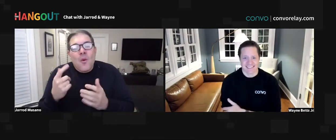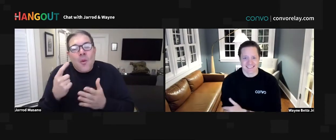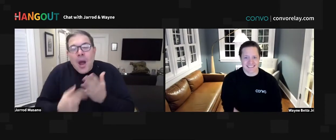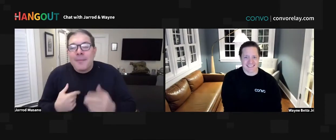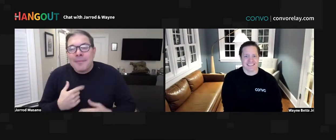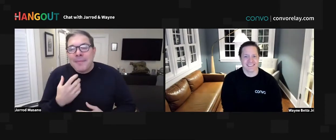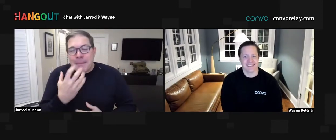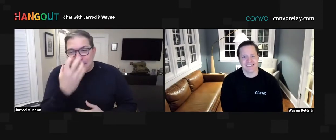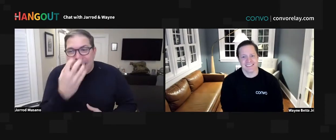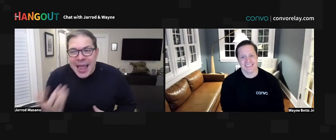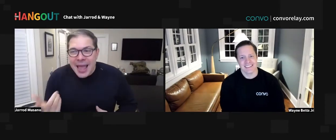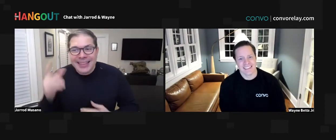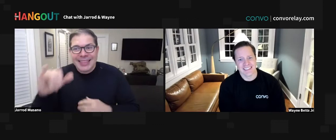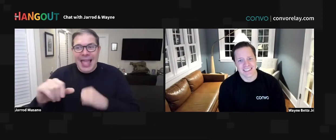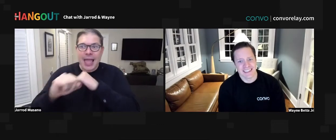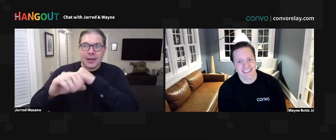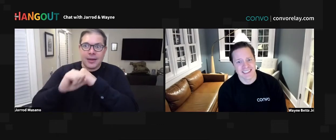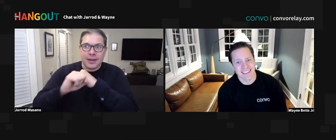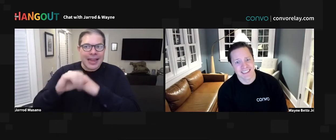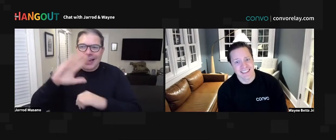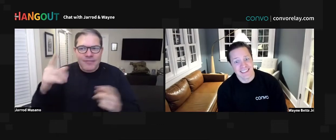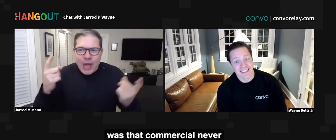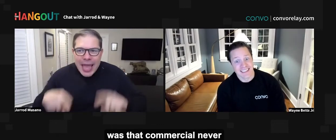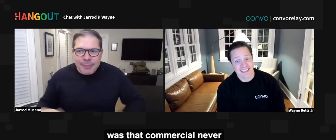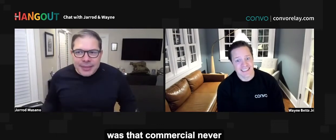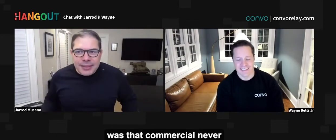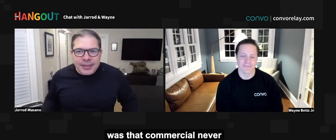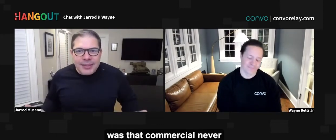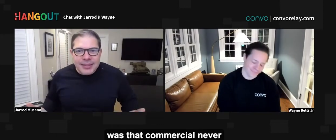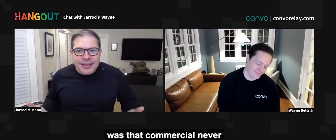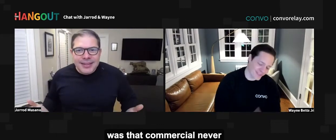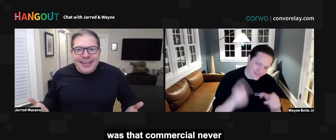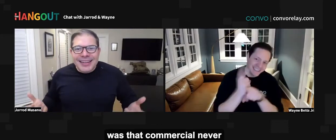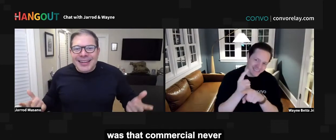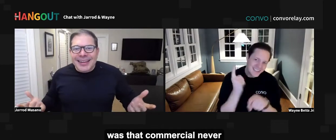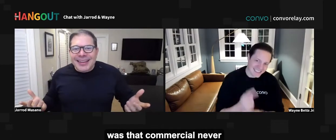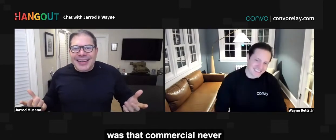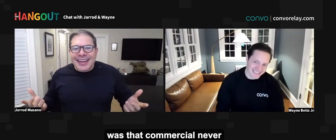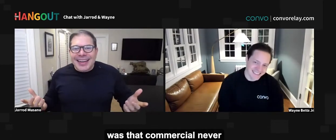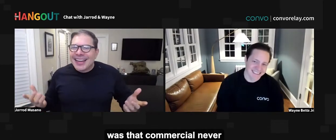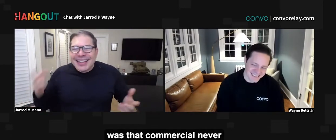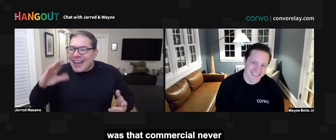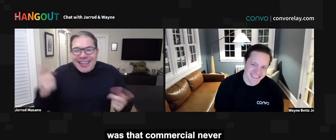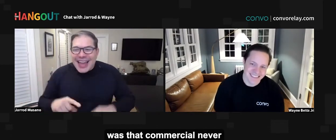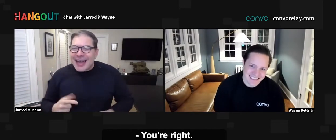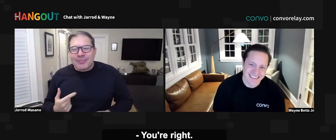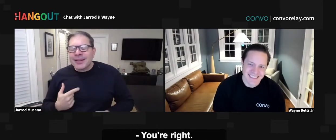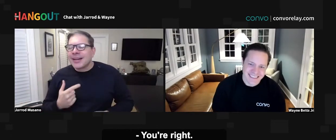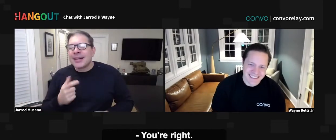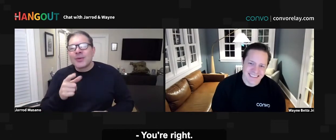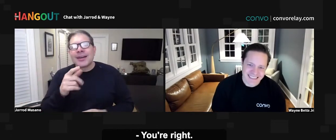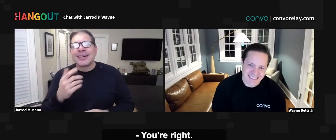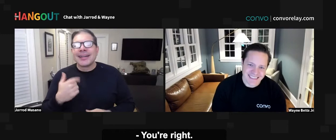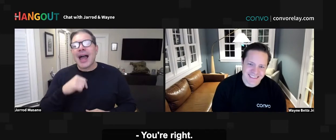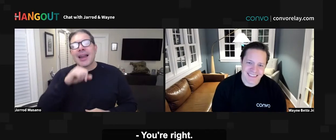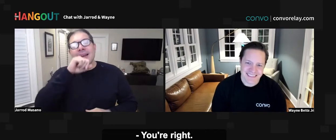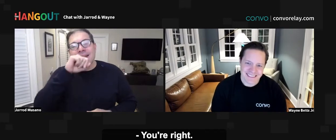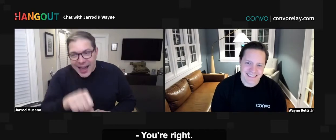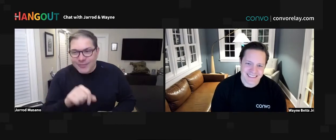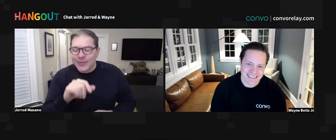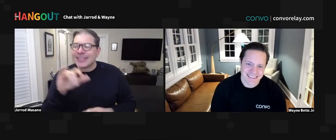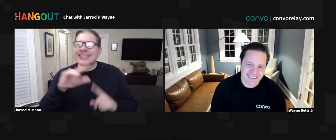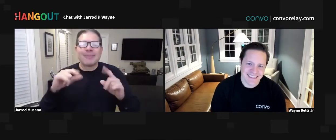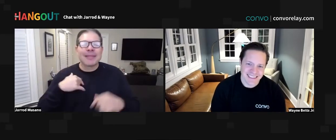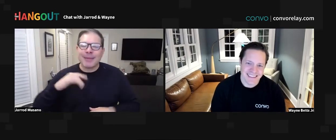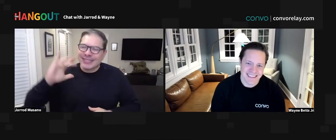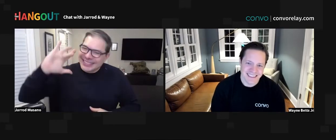do. I was But scared. what made me mad was that commercial never actually got to happen. You're right. It never actually